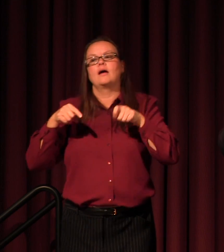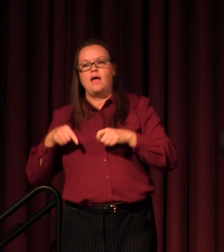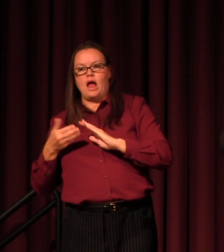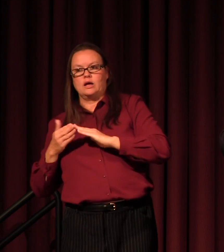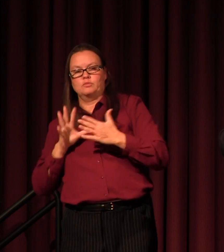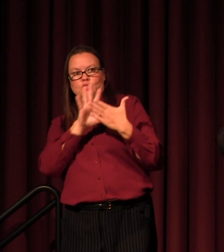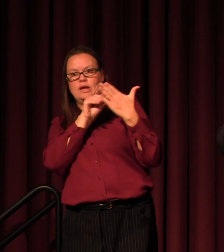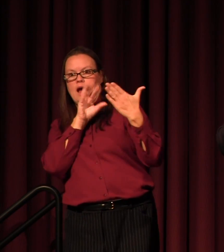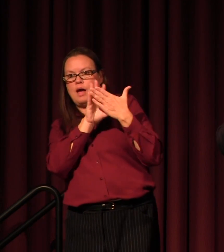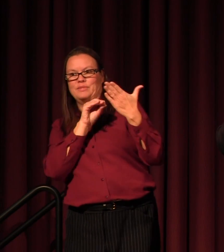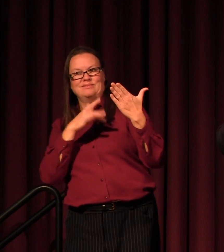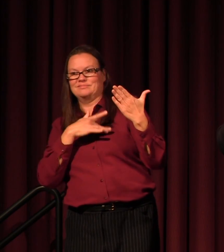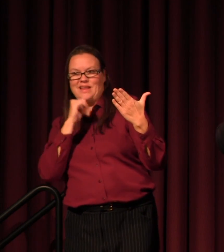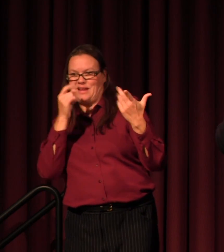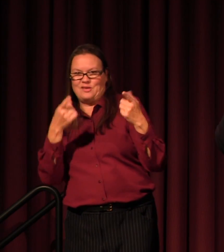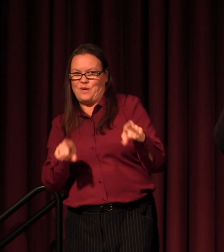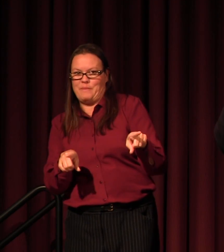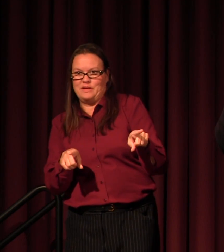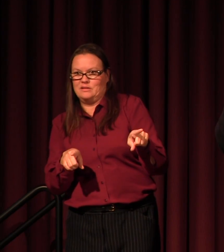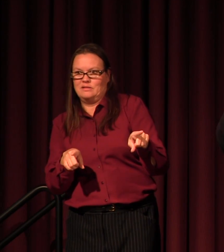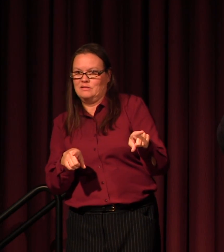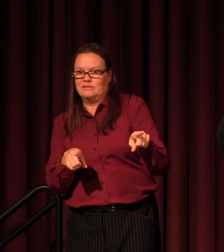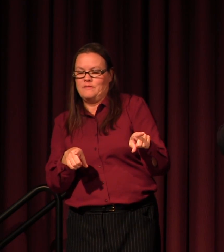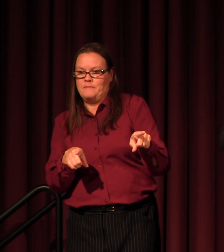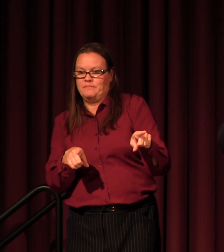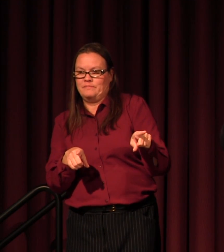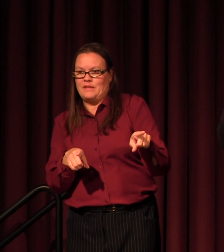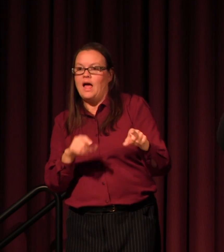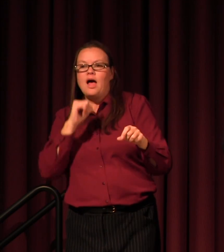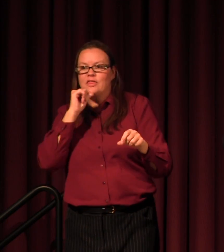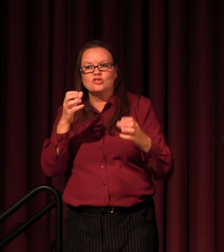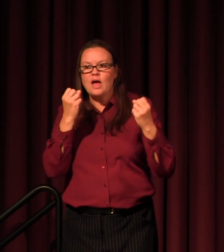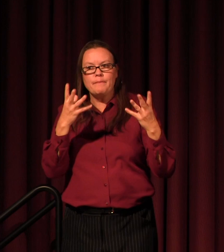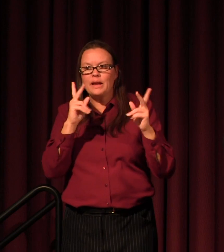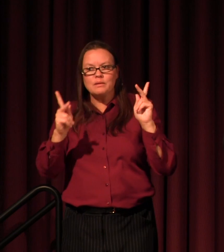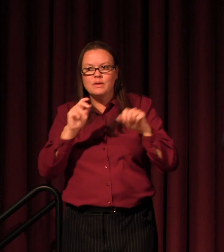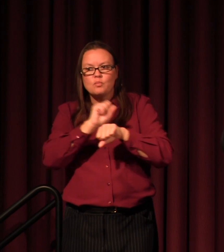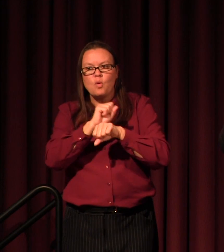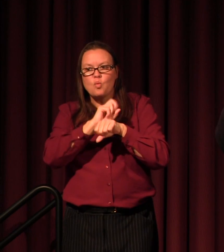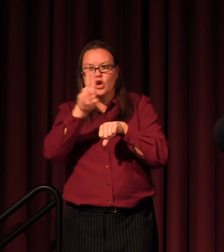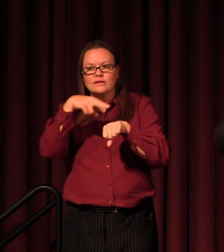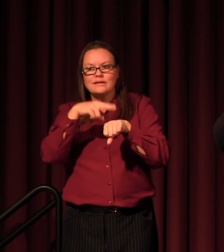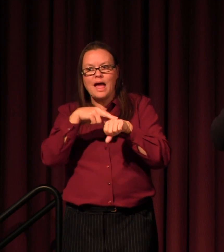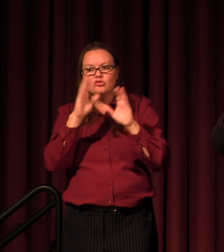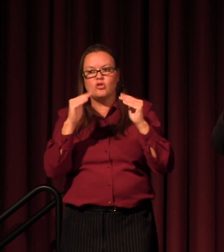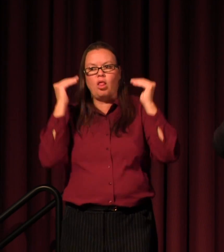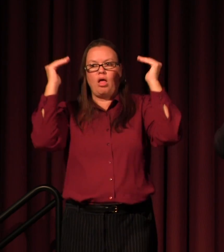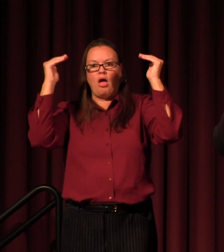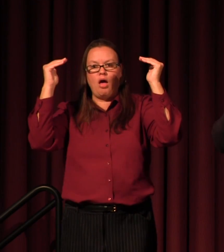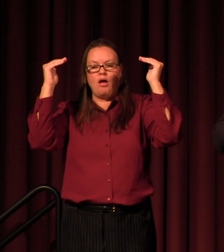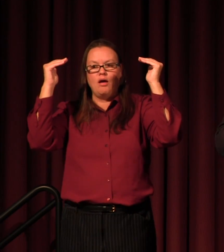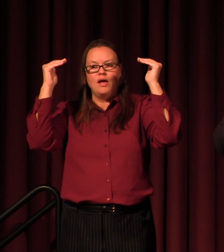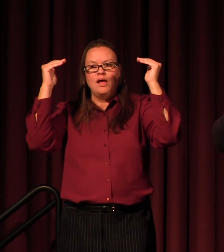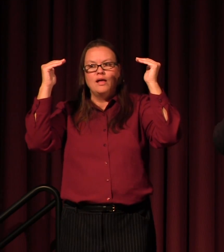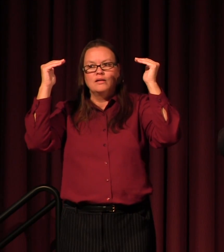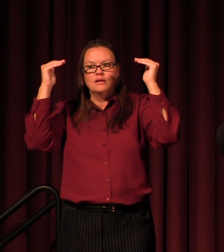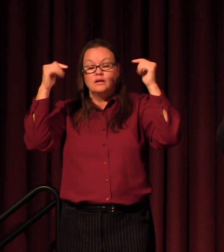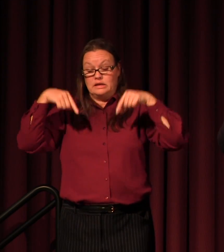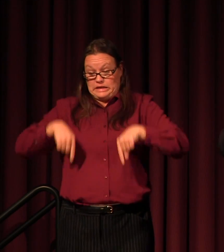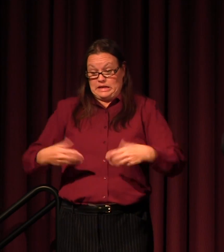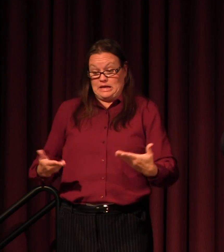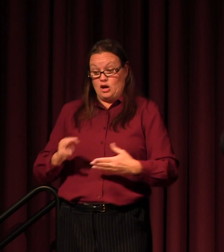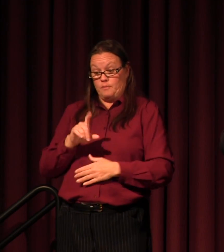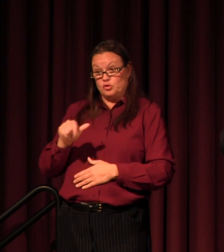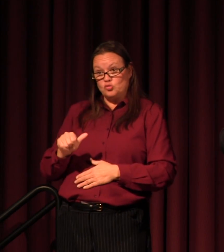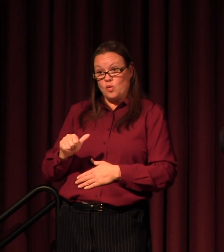national level that are operating at scale. Missoula is trying to do this at a city and county